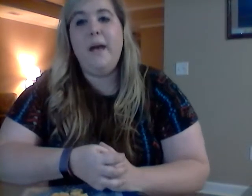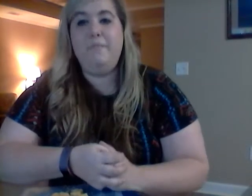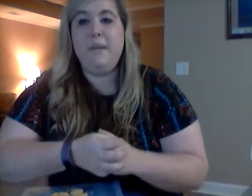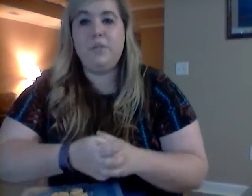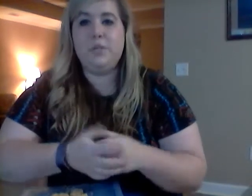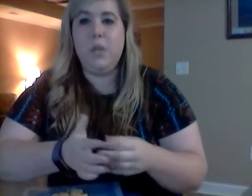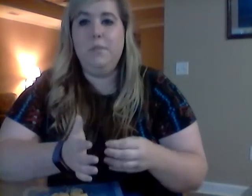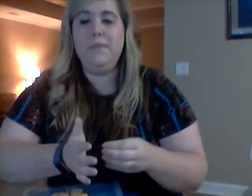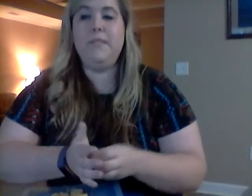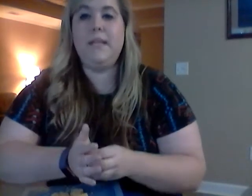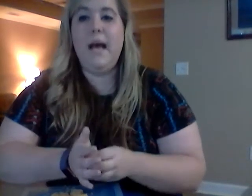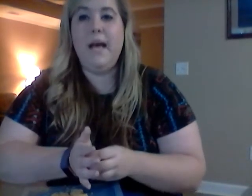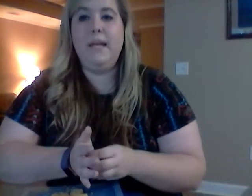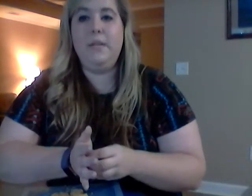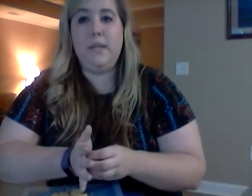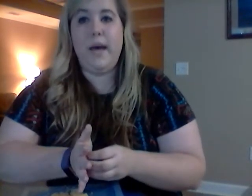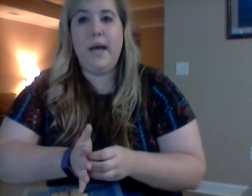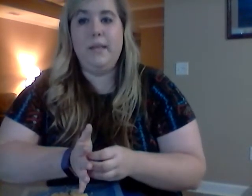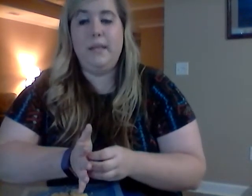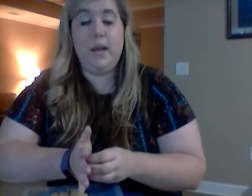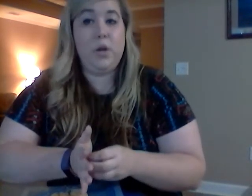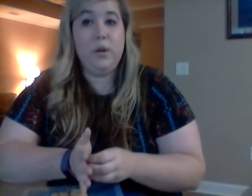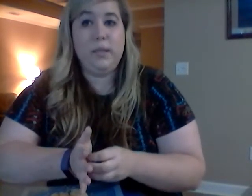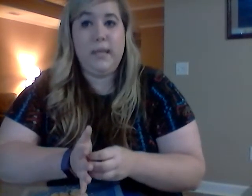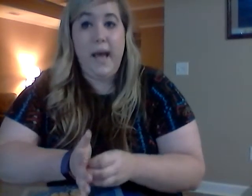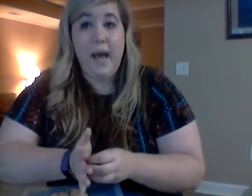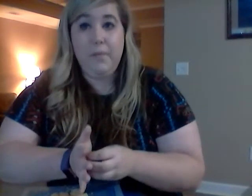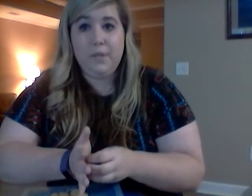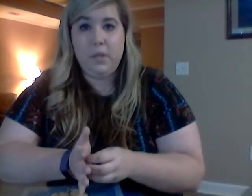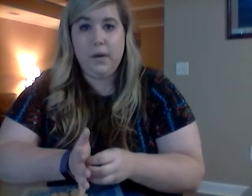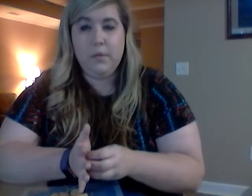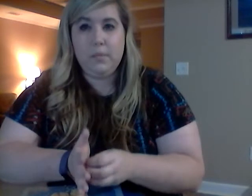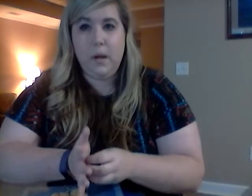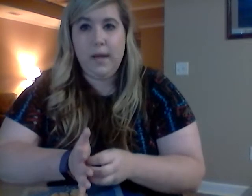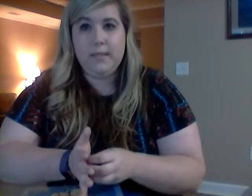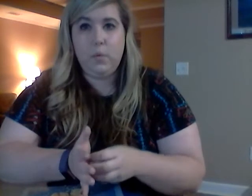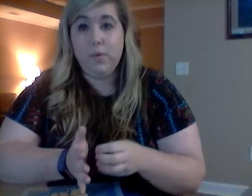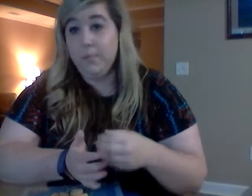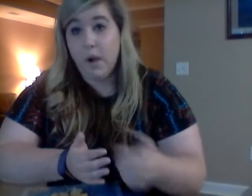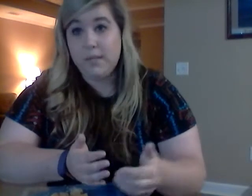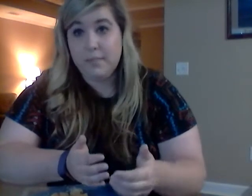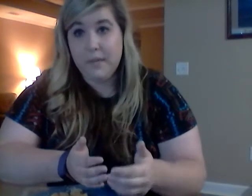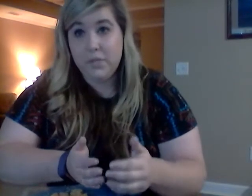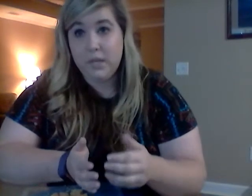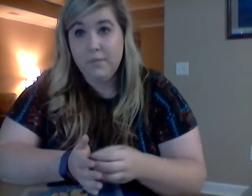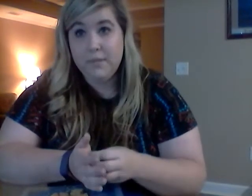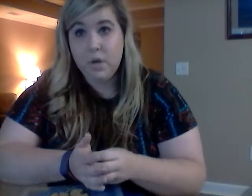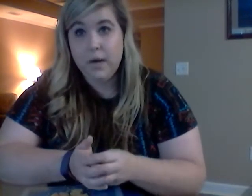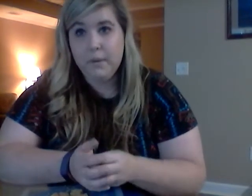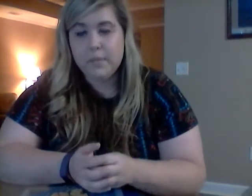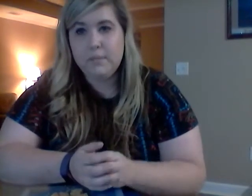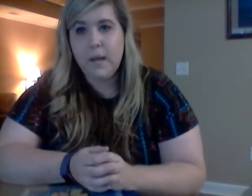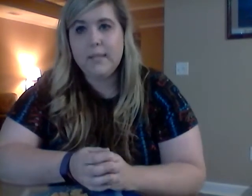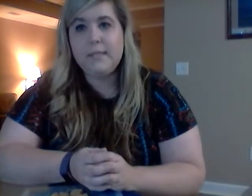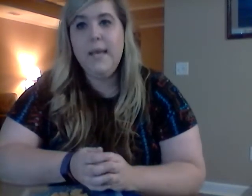have pictures of the sign that they are currently at with the target response or the approximation of the target response.